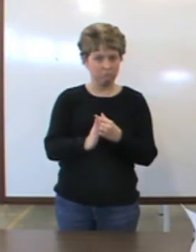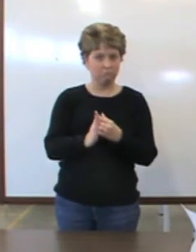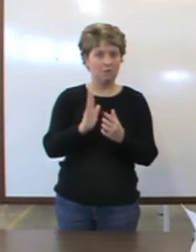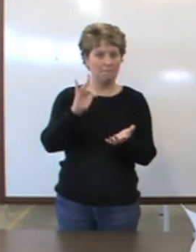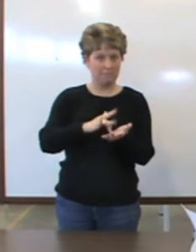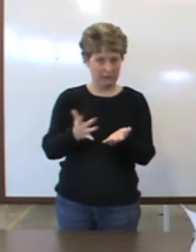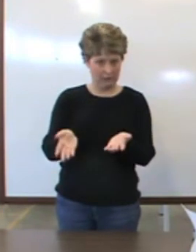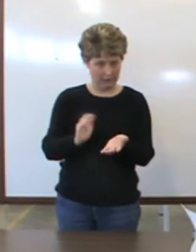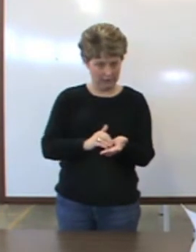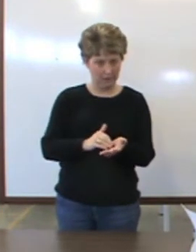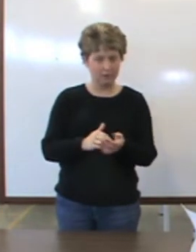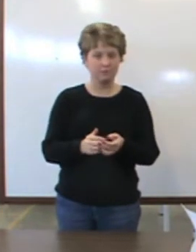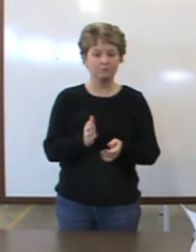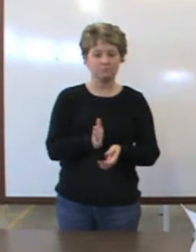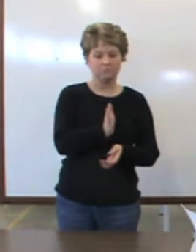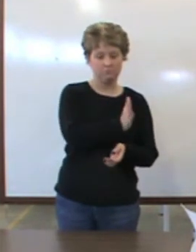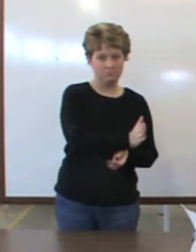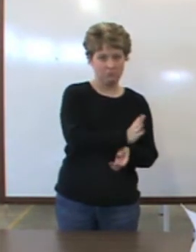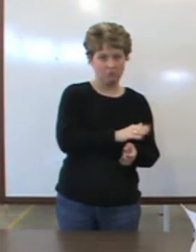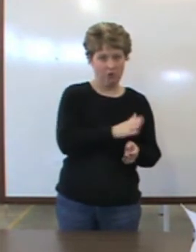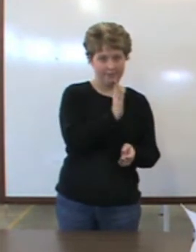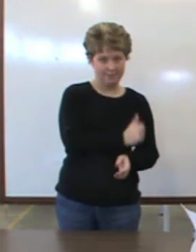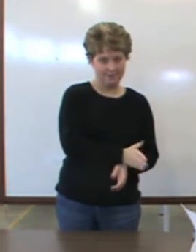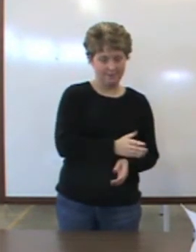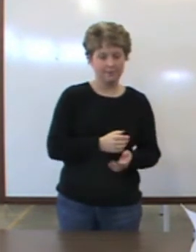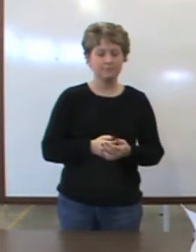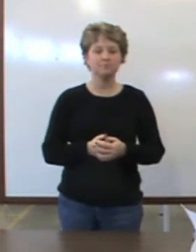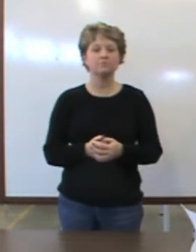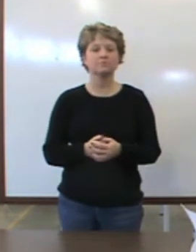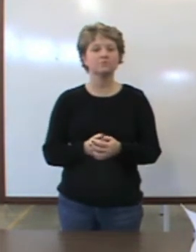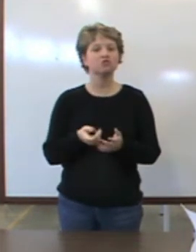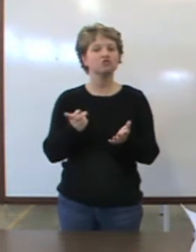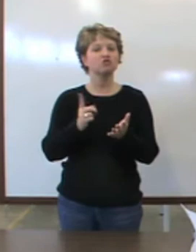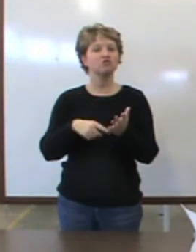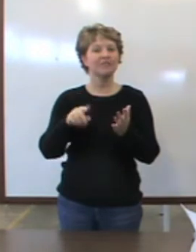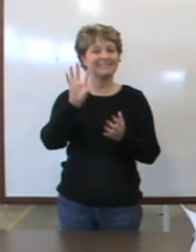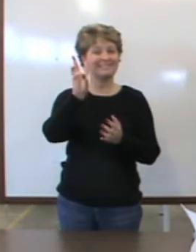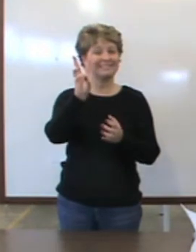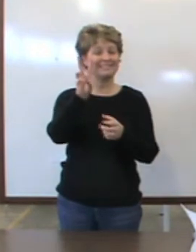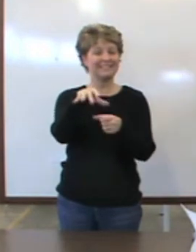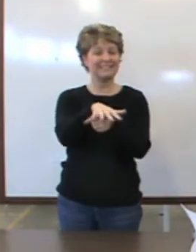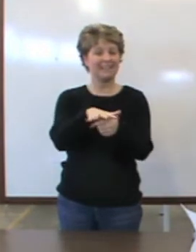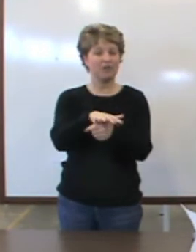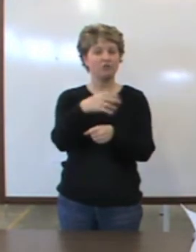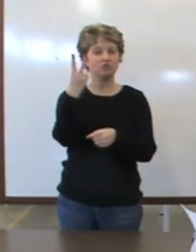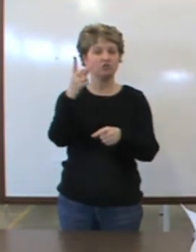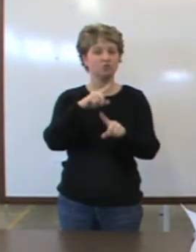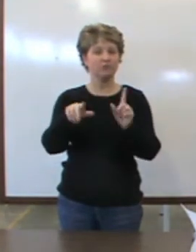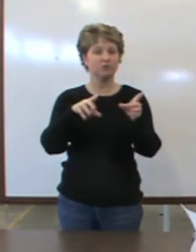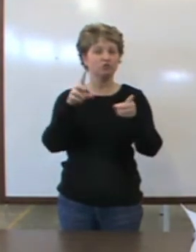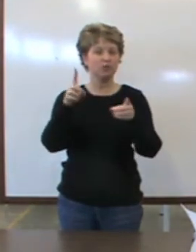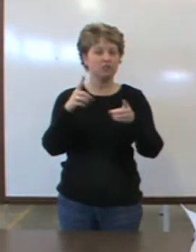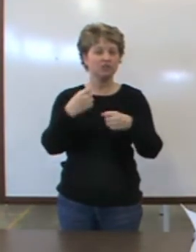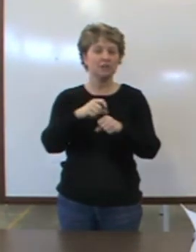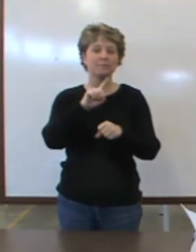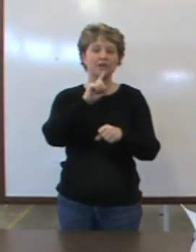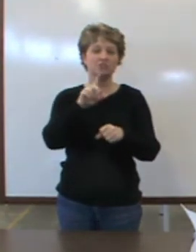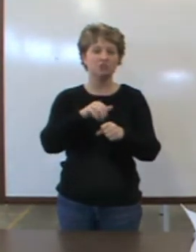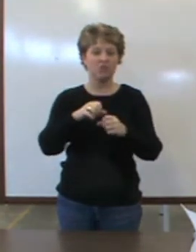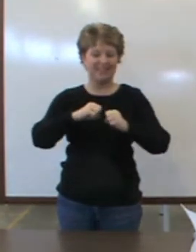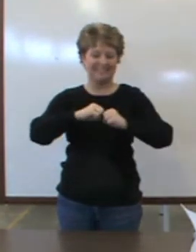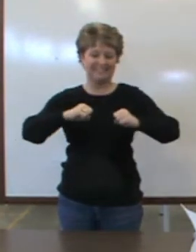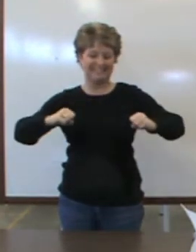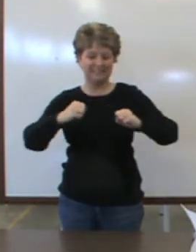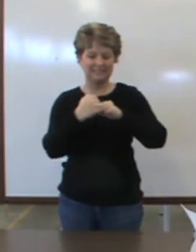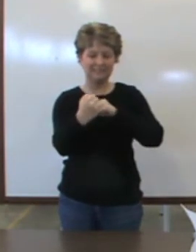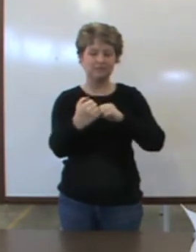in the middle again, and on the side. You're checking 6 areas in 2 different directions to make sure the tension is as